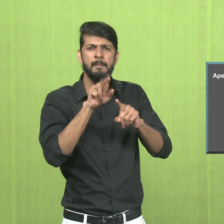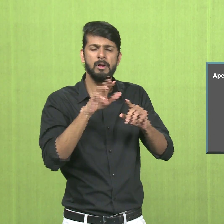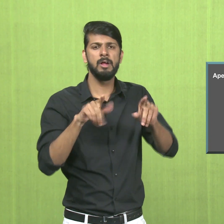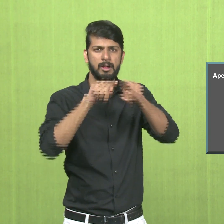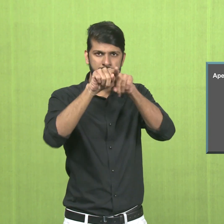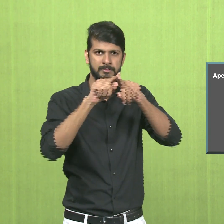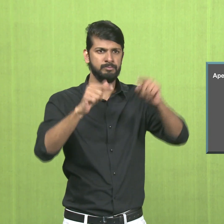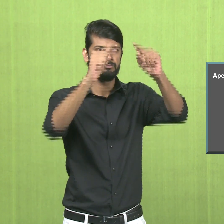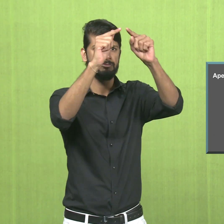Apex